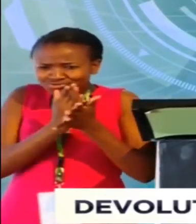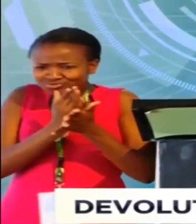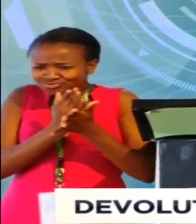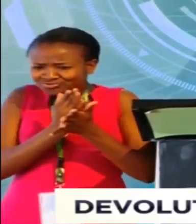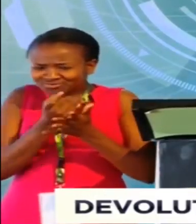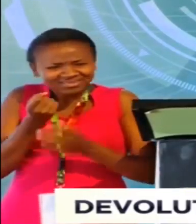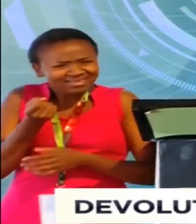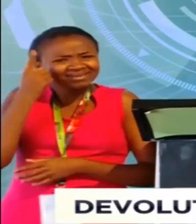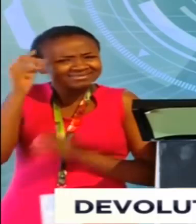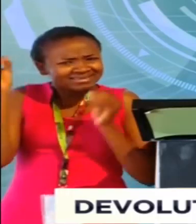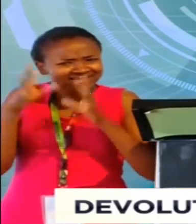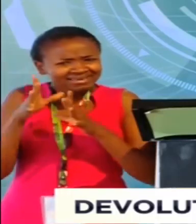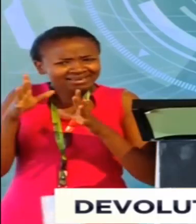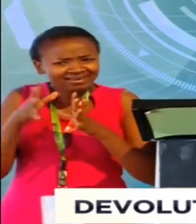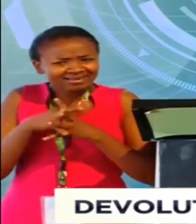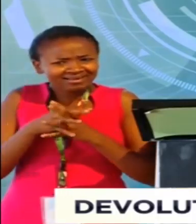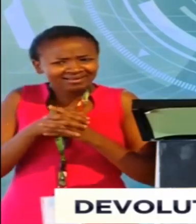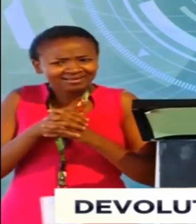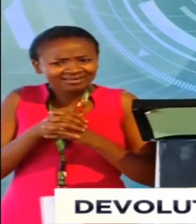does that make sense?